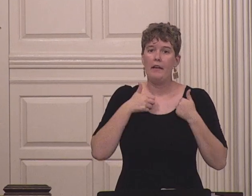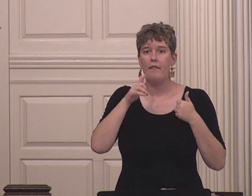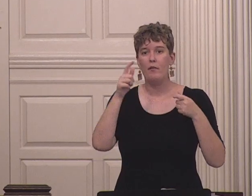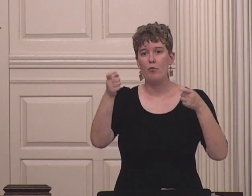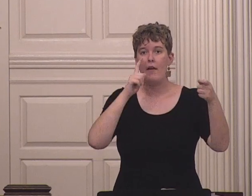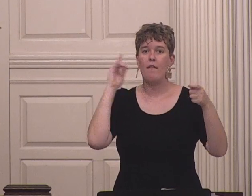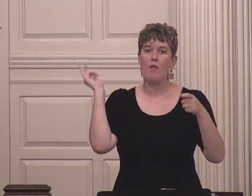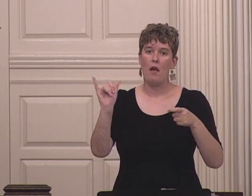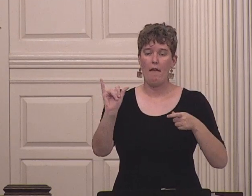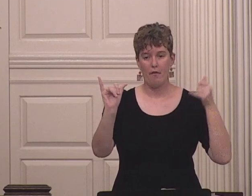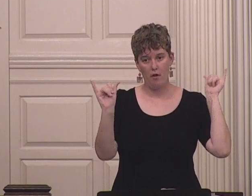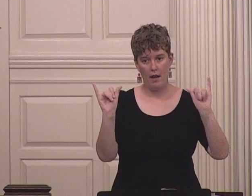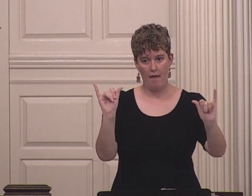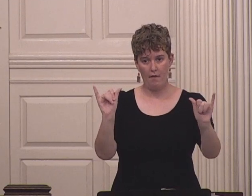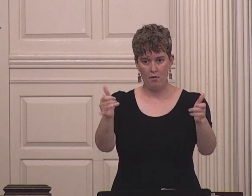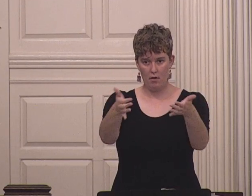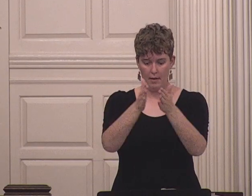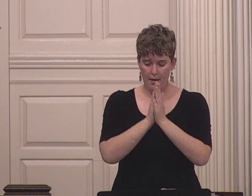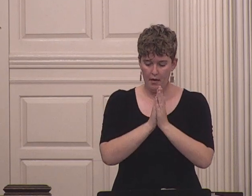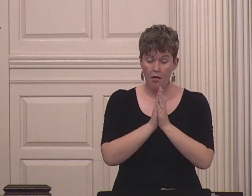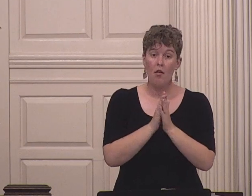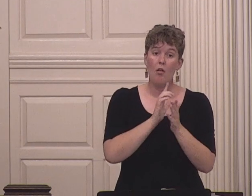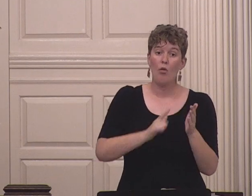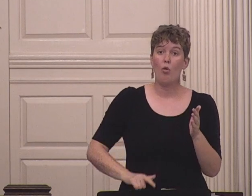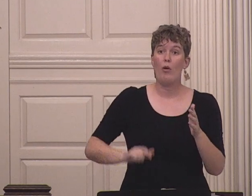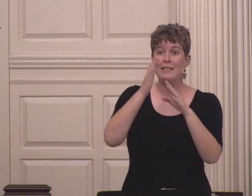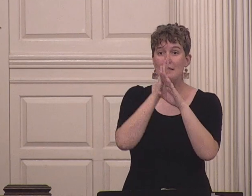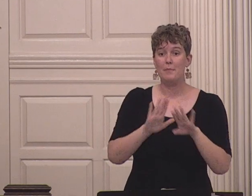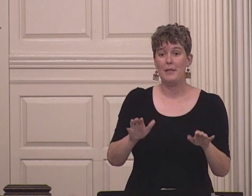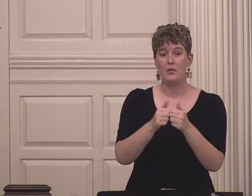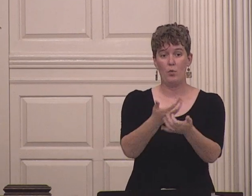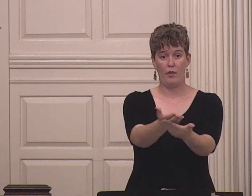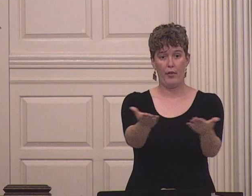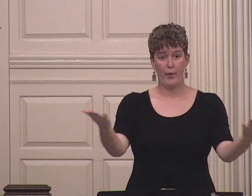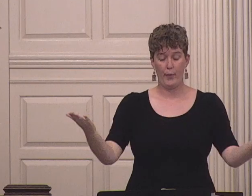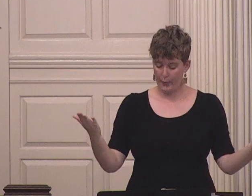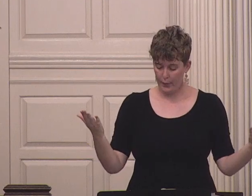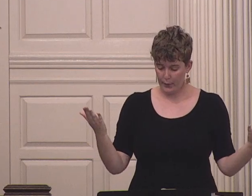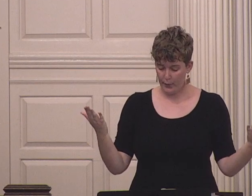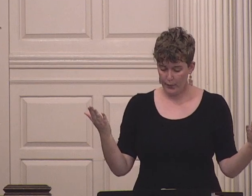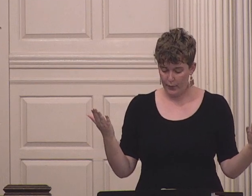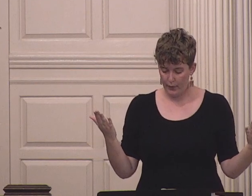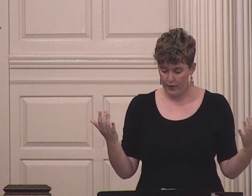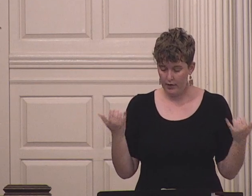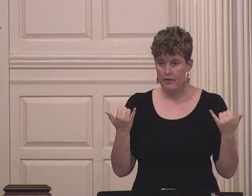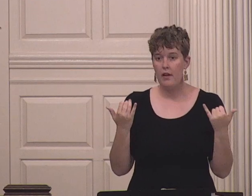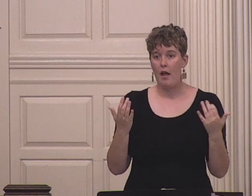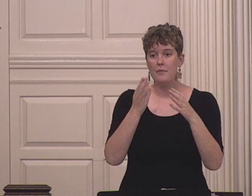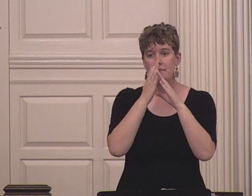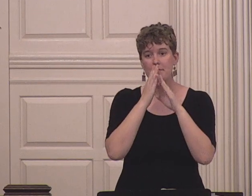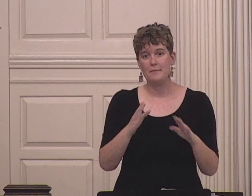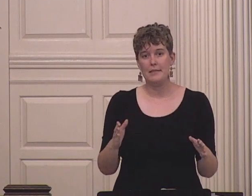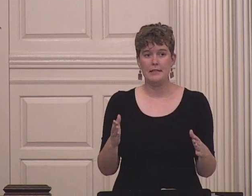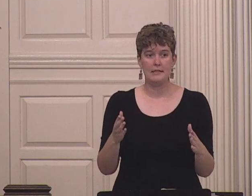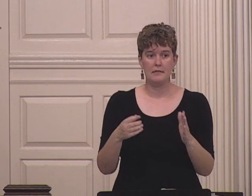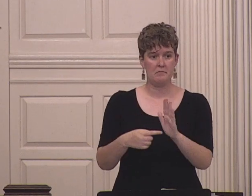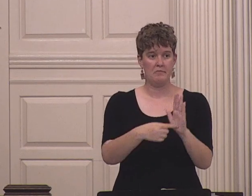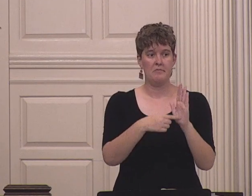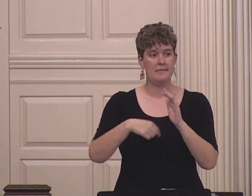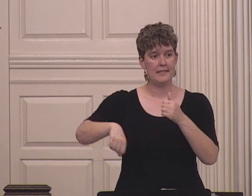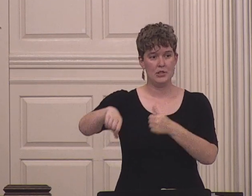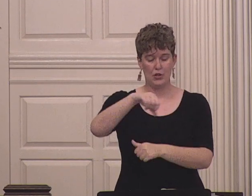ever. The peace of the Lord be with you always. Let us offer each other the sign of peace.